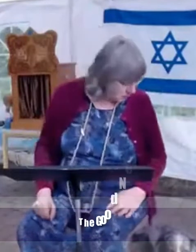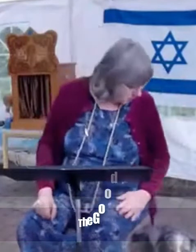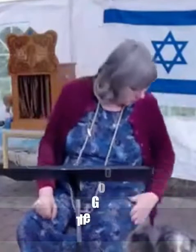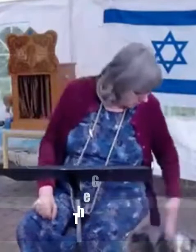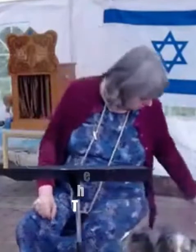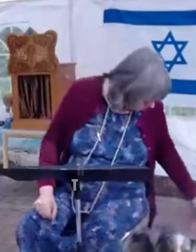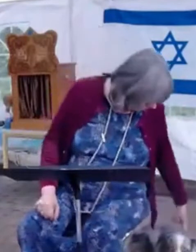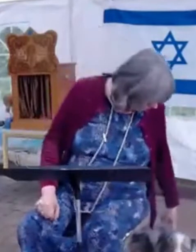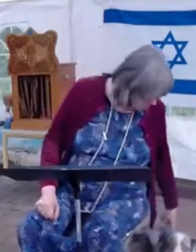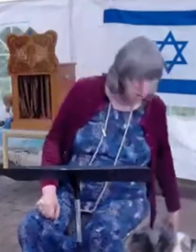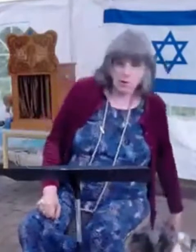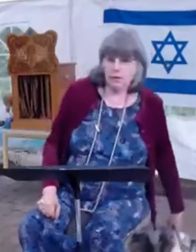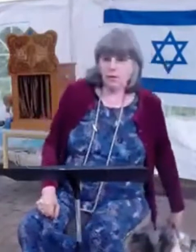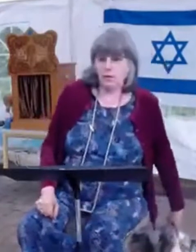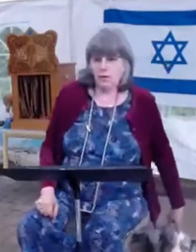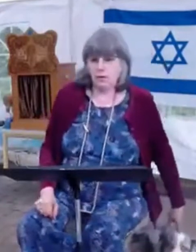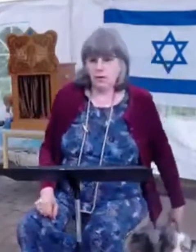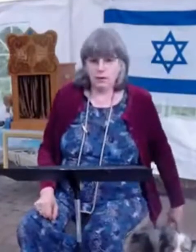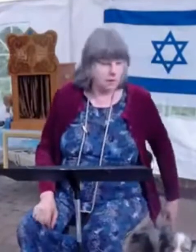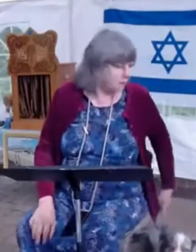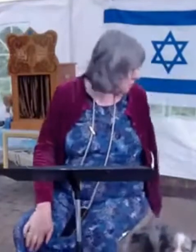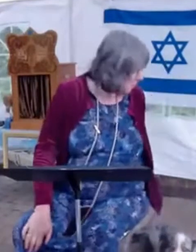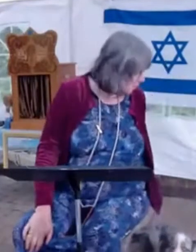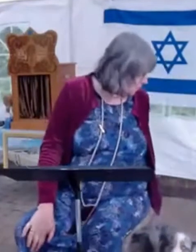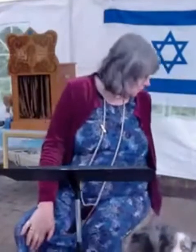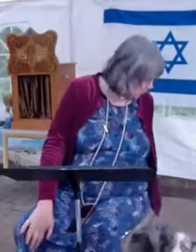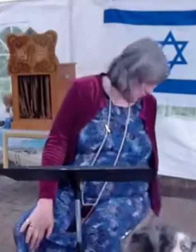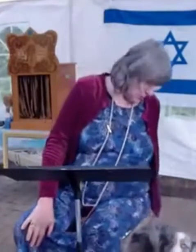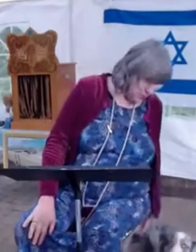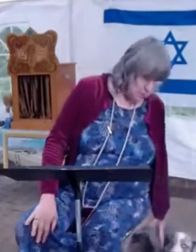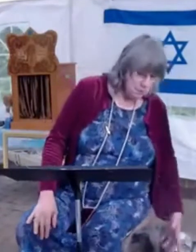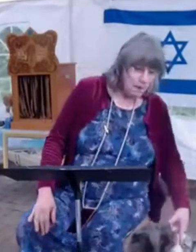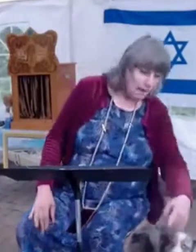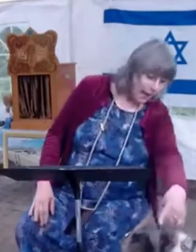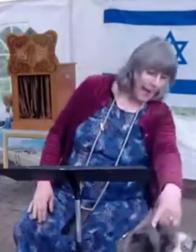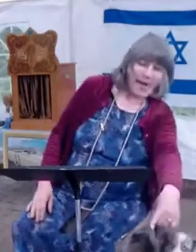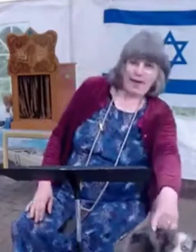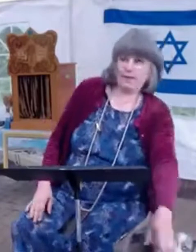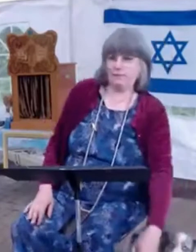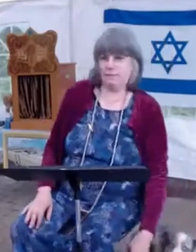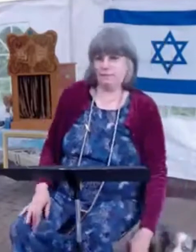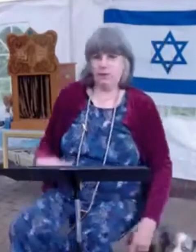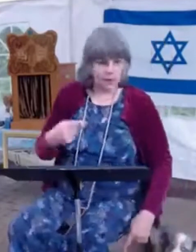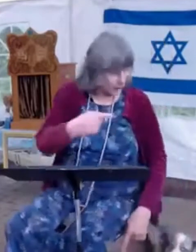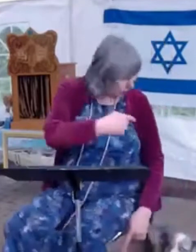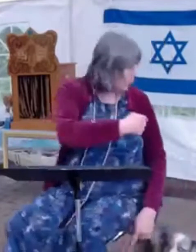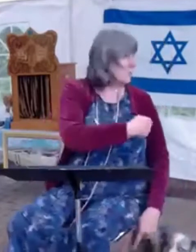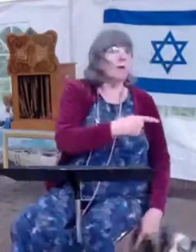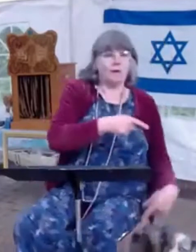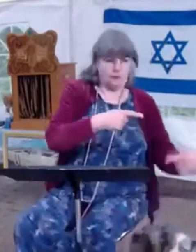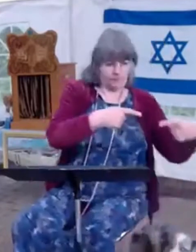So, I'm not going to go into the Parasha today. I'm not going to go into the Parasha.